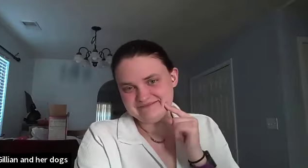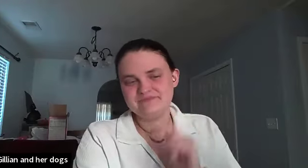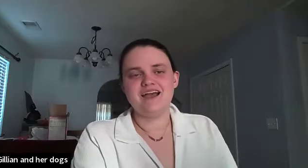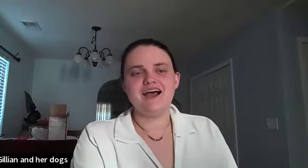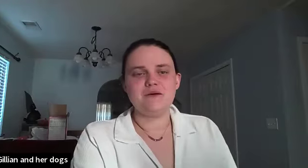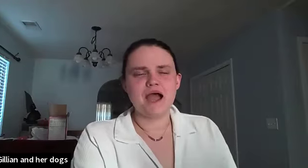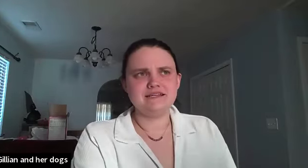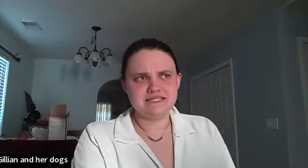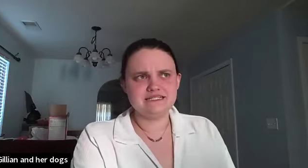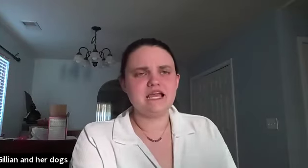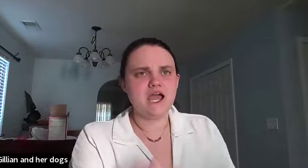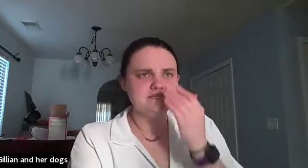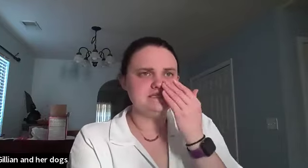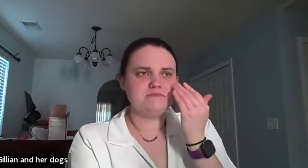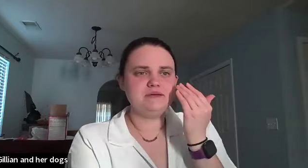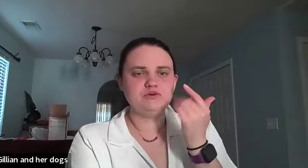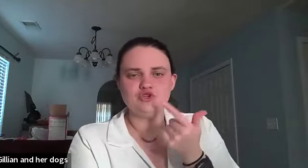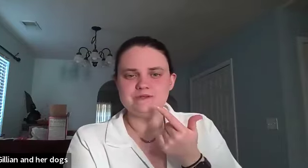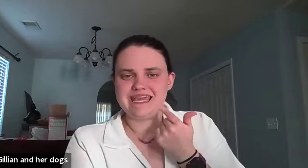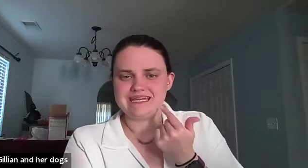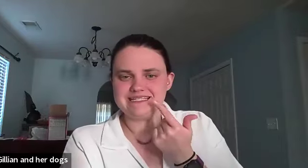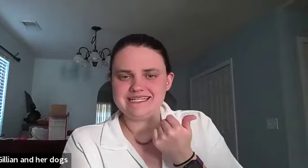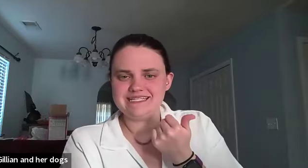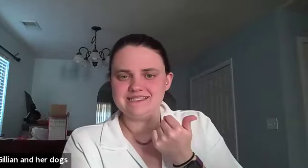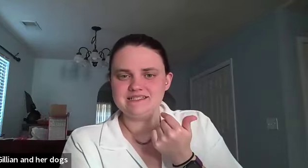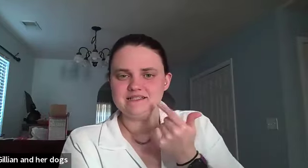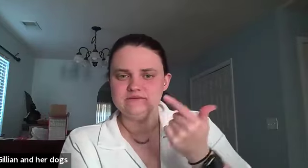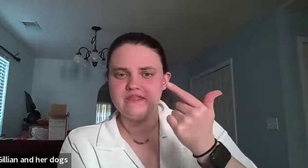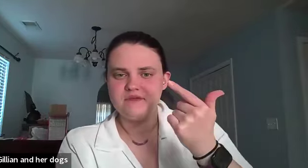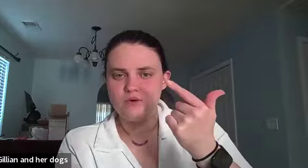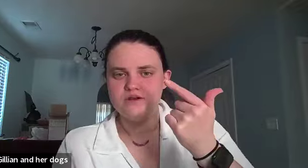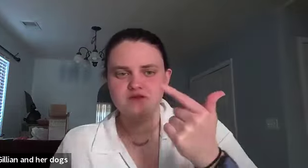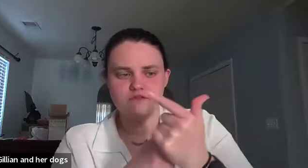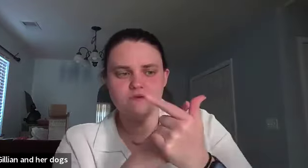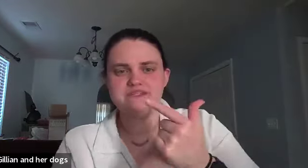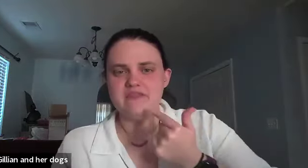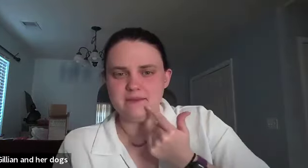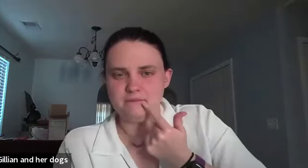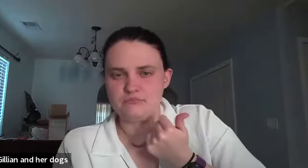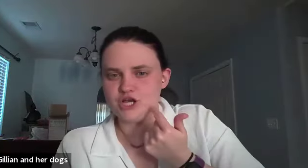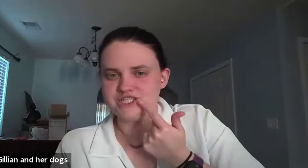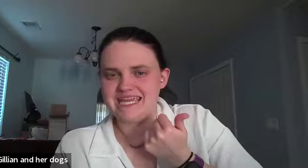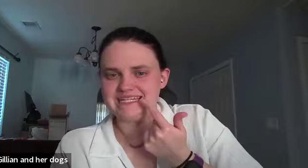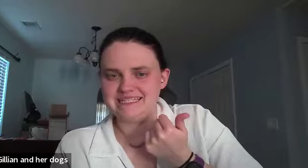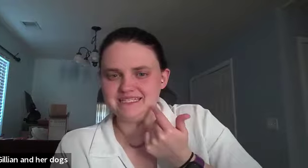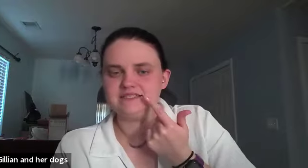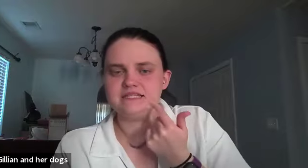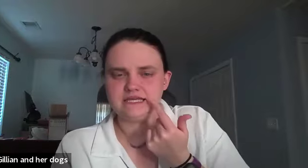candy. I have seen some people use candy where they have that pointer finger, the thumbs out, and they brush candy.